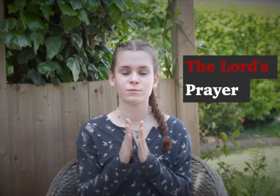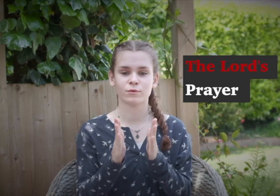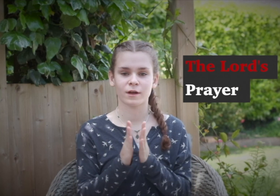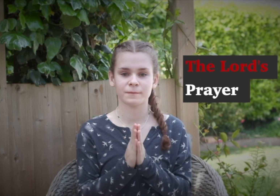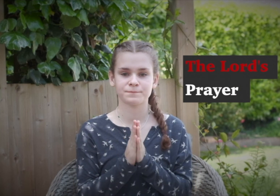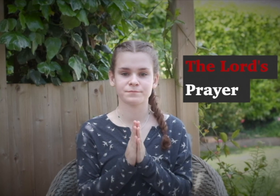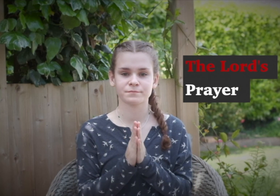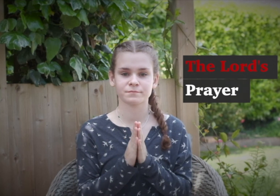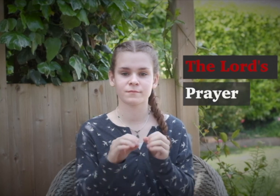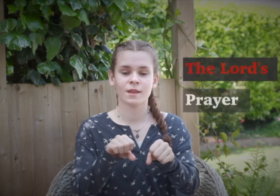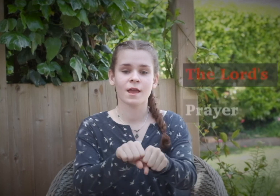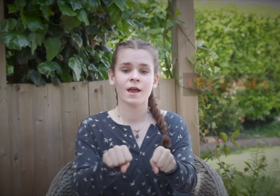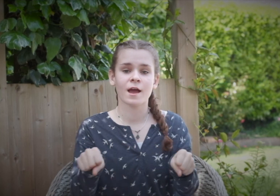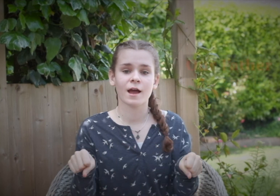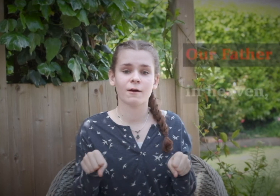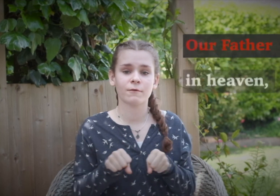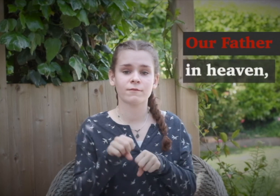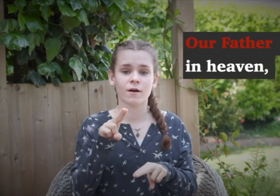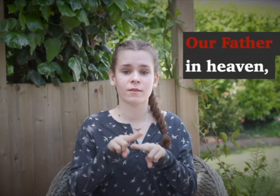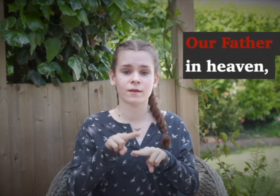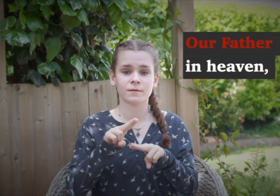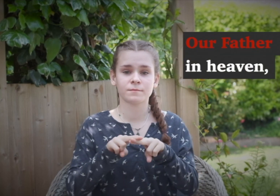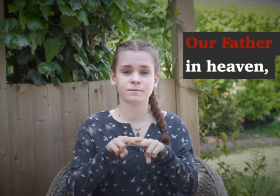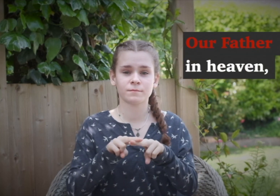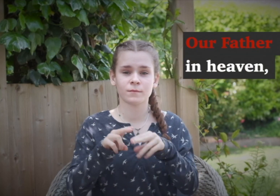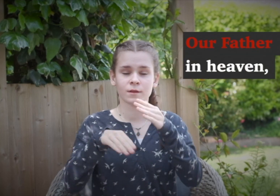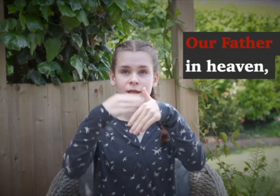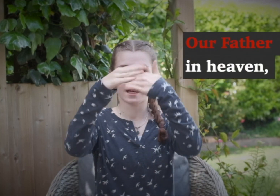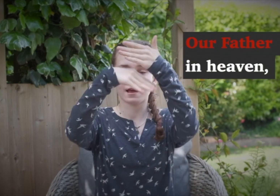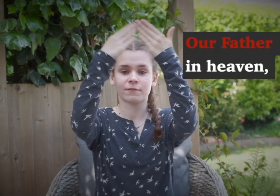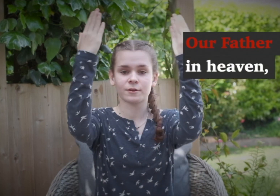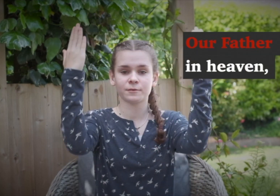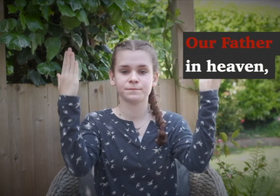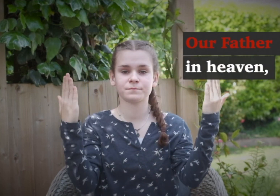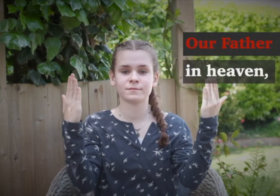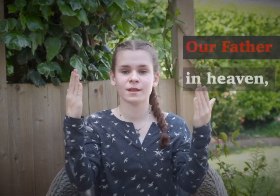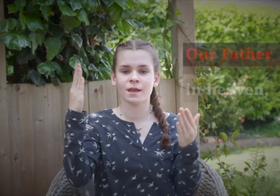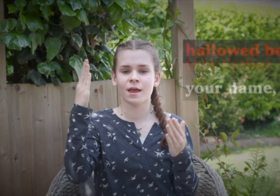The Lord's Prayer. Our Father in heaven,